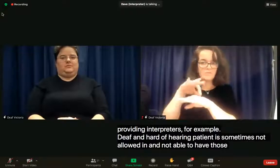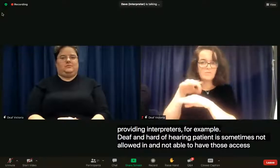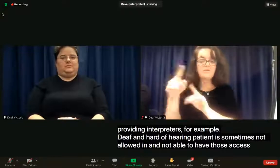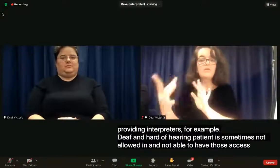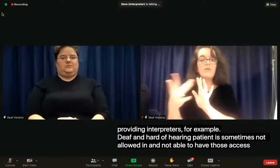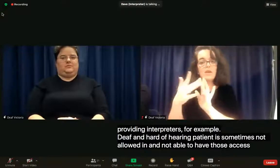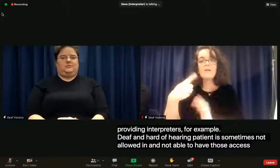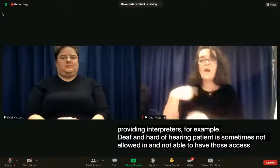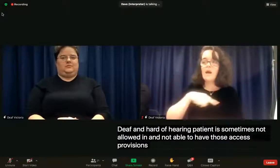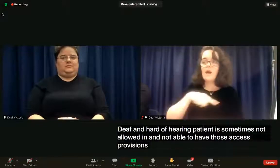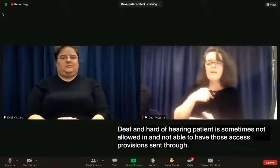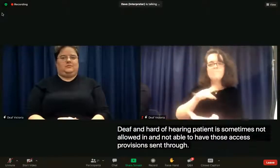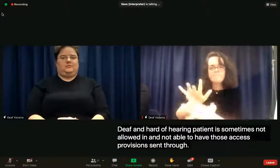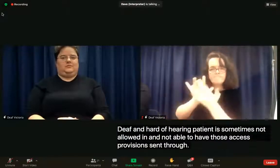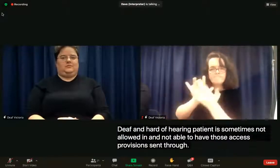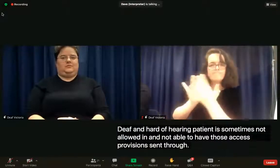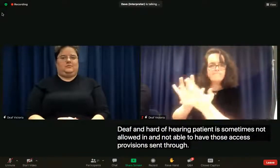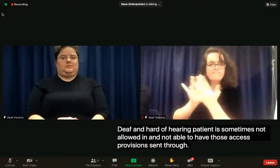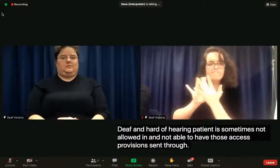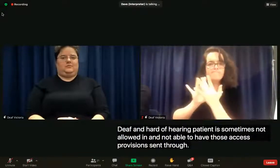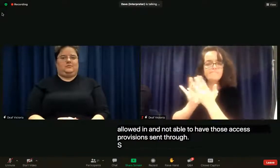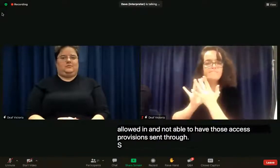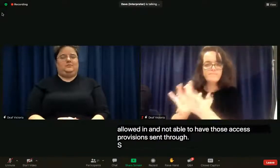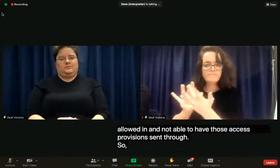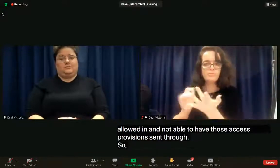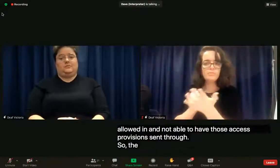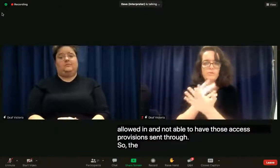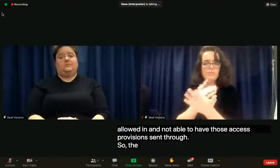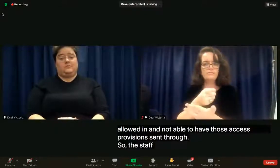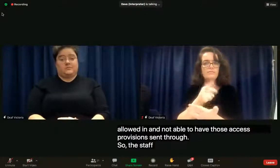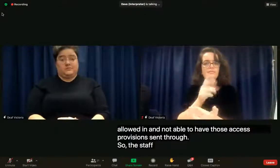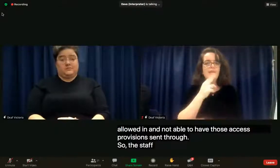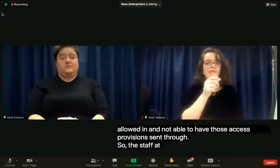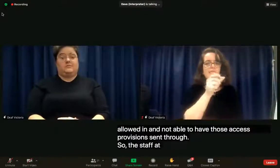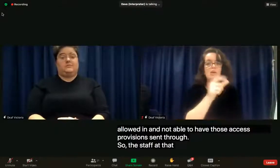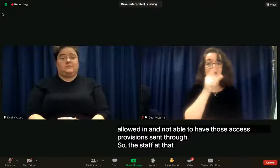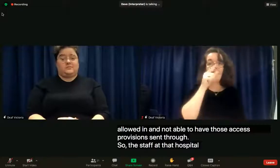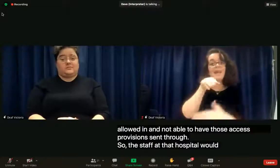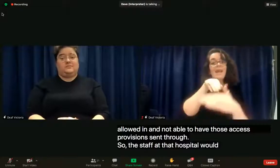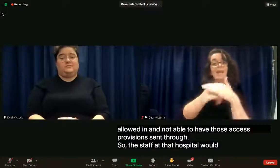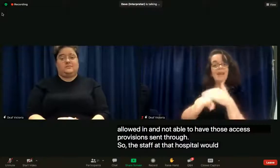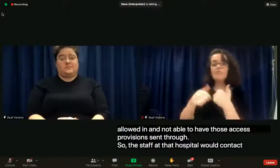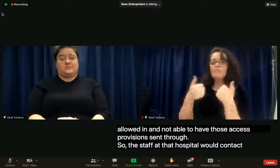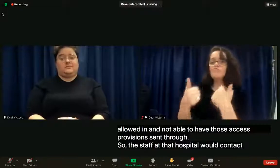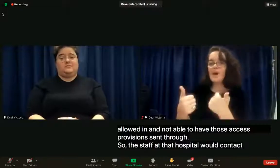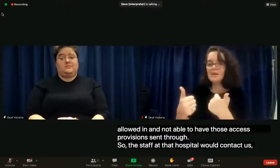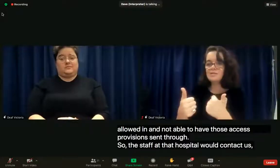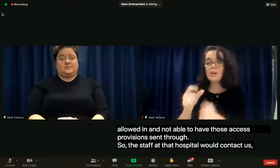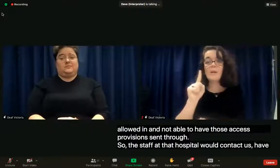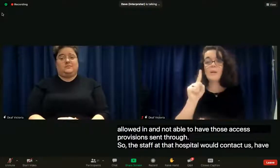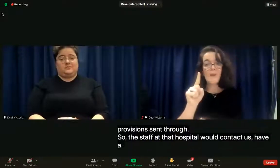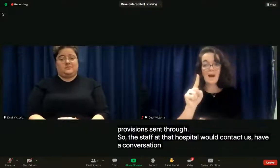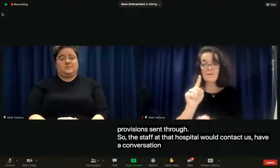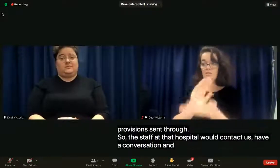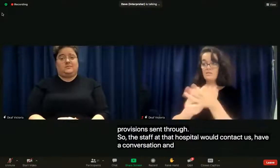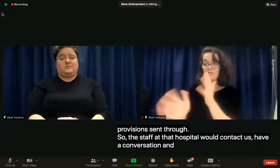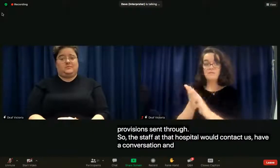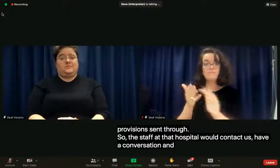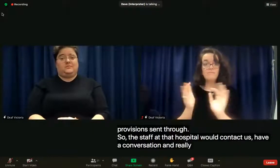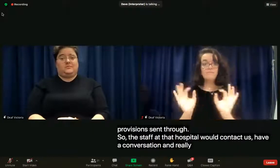the staff at that hospital would contact us, have a conversation, and really make sure that the deaf person is able to